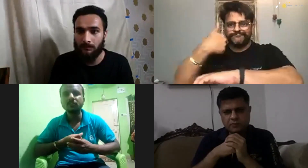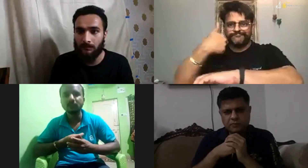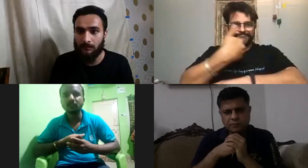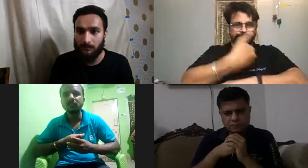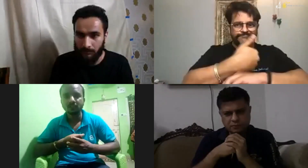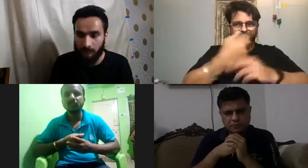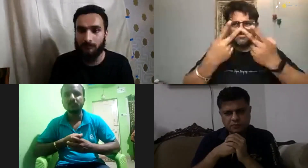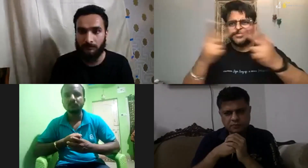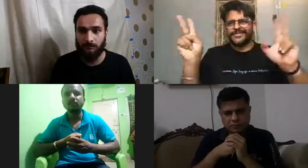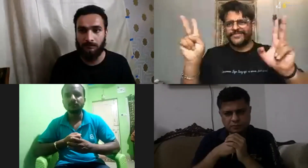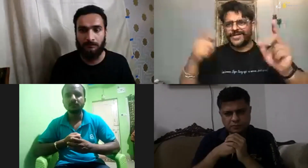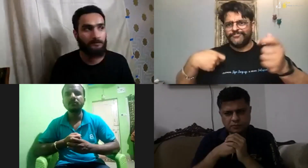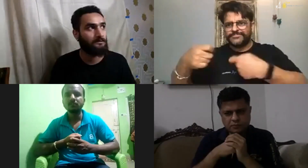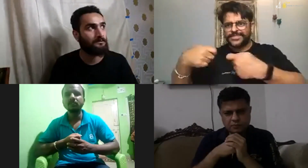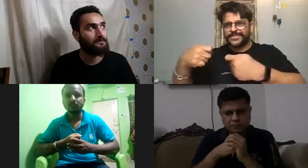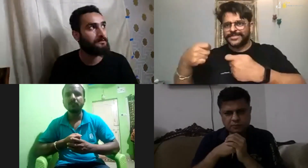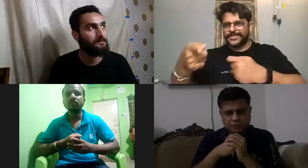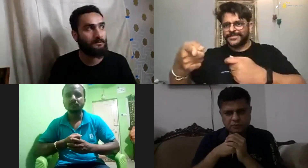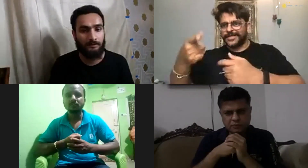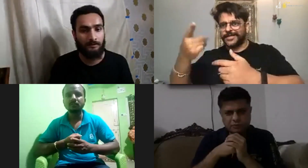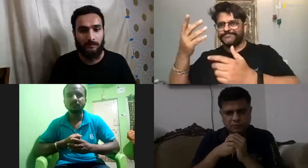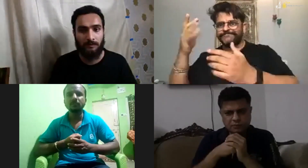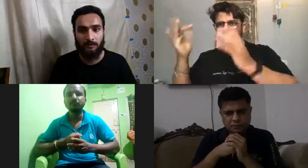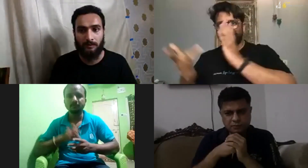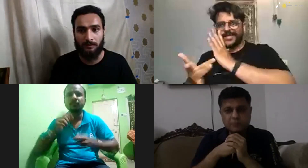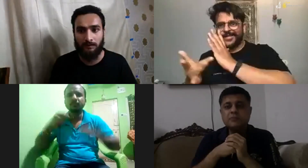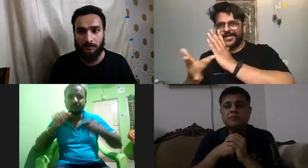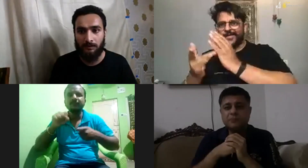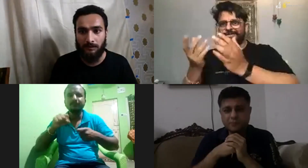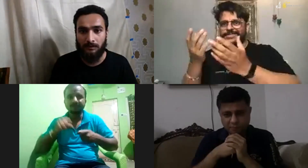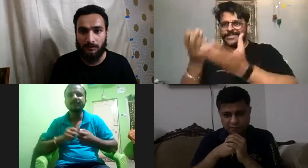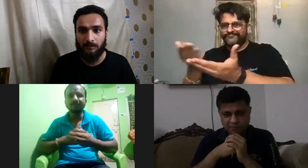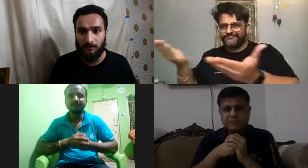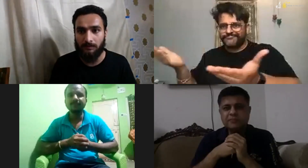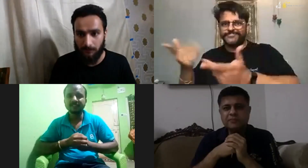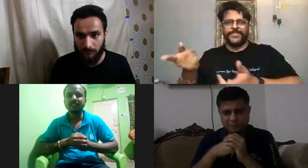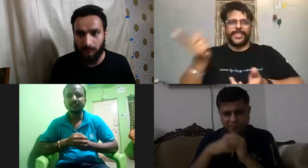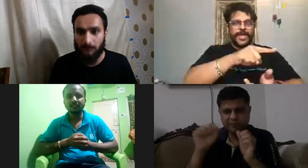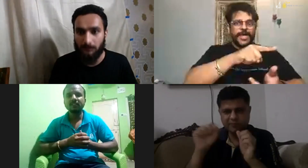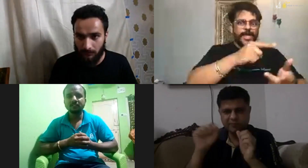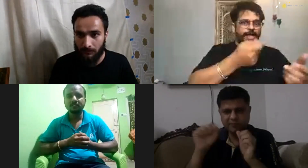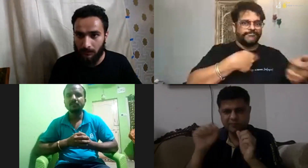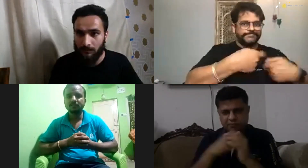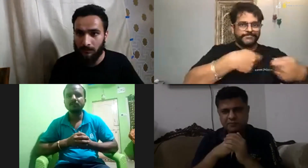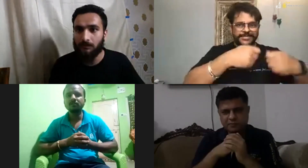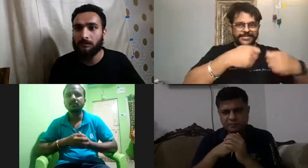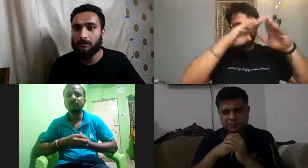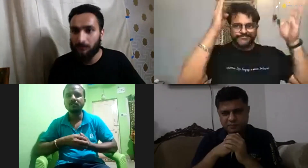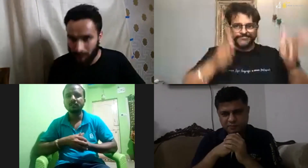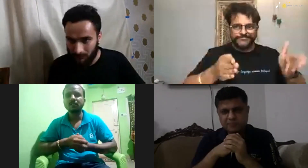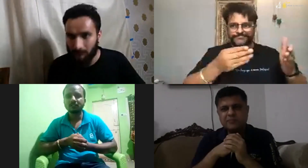of you for being setting up a different kind of a business, like one in technology resources and the